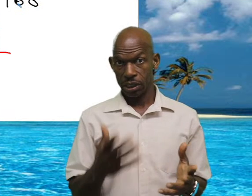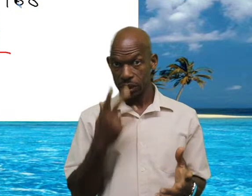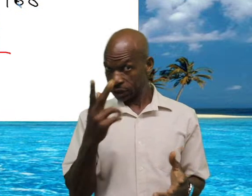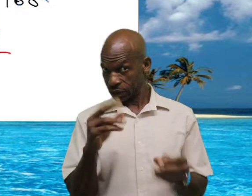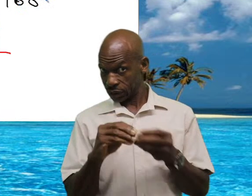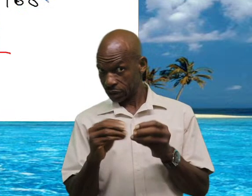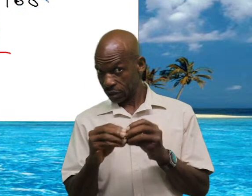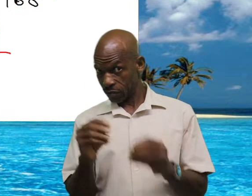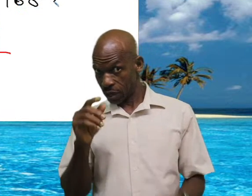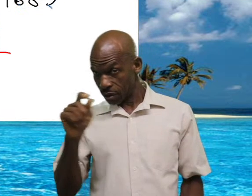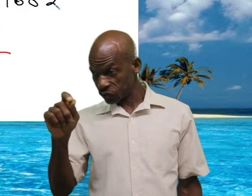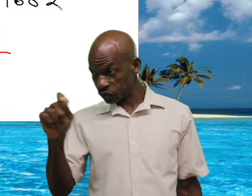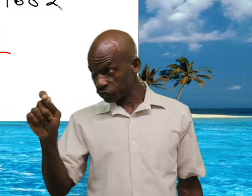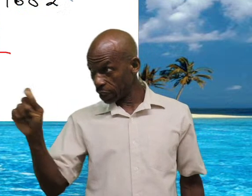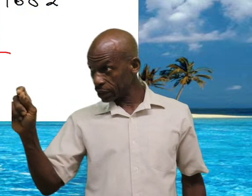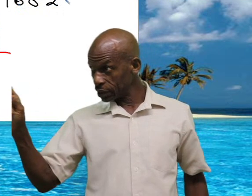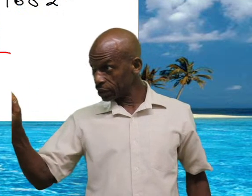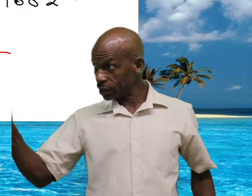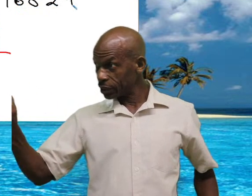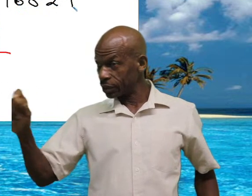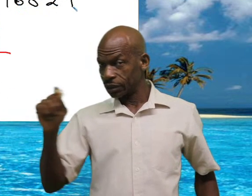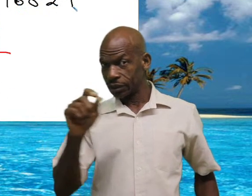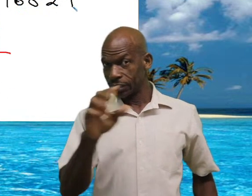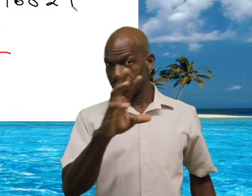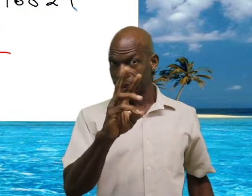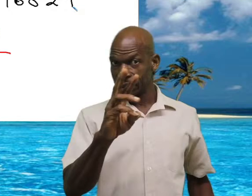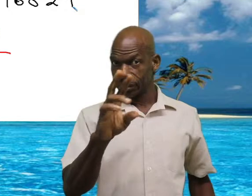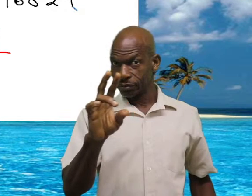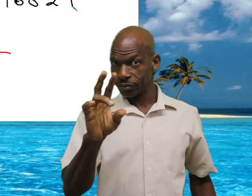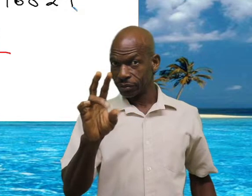your name so that you will be recorded